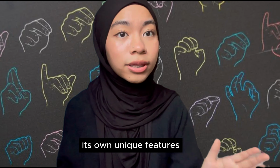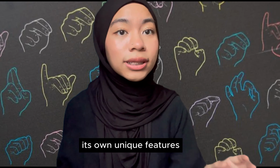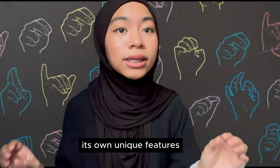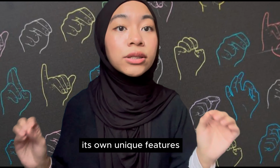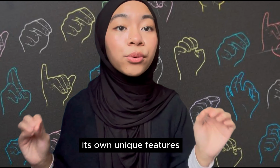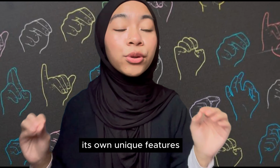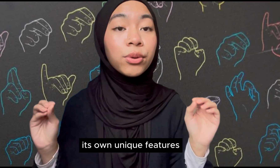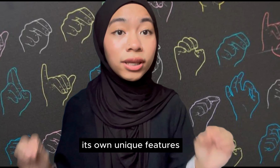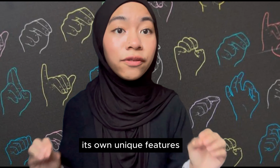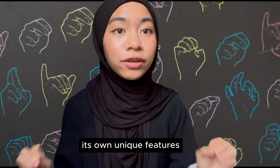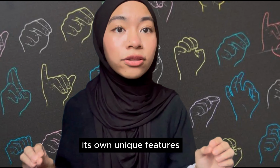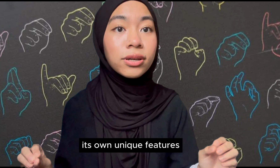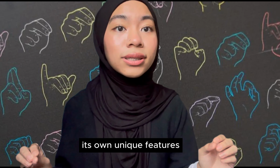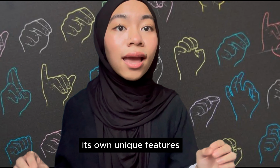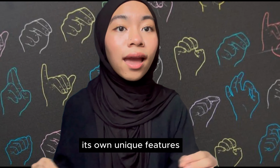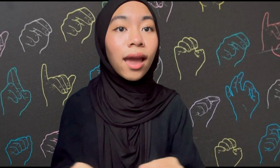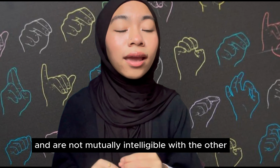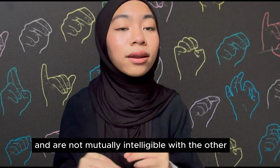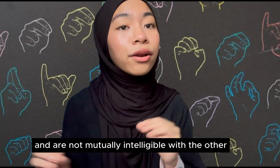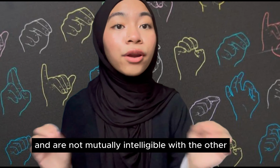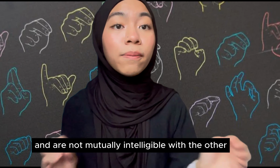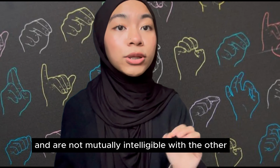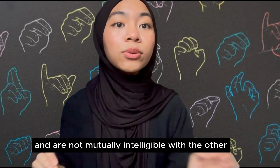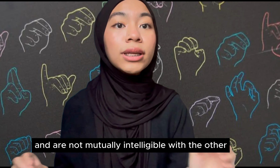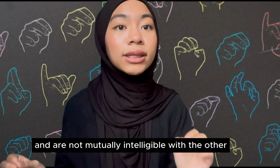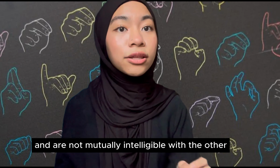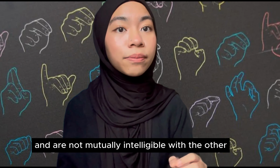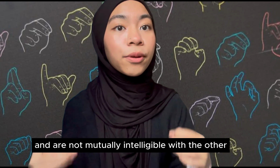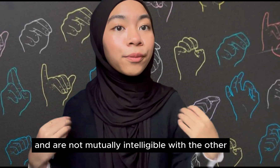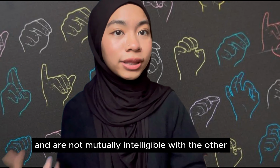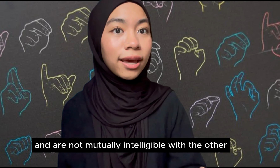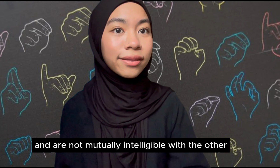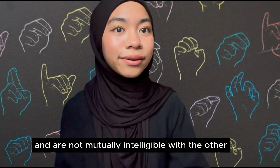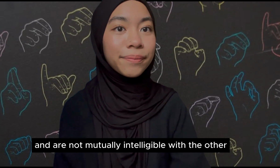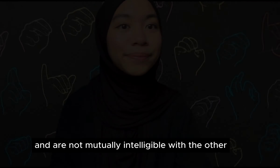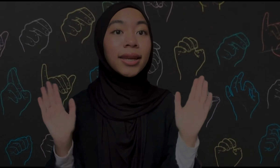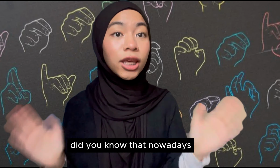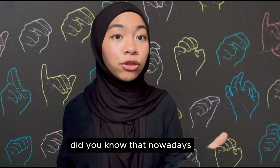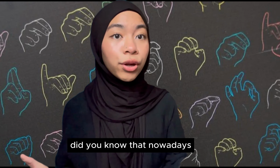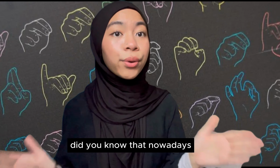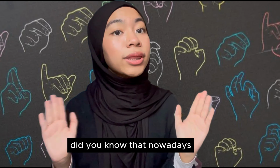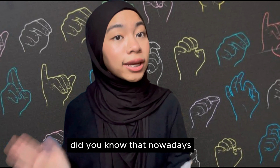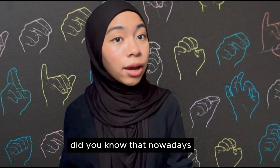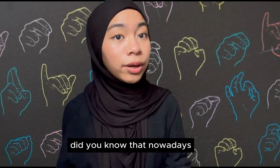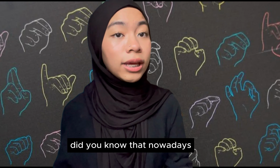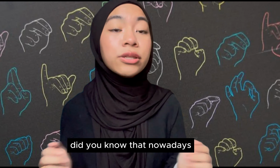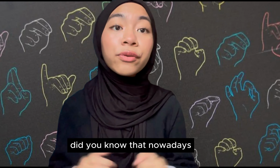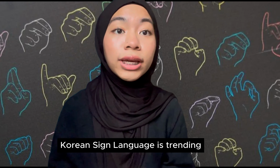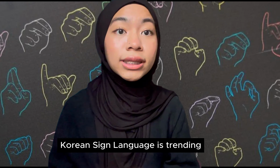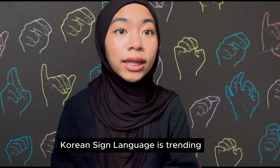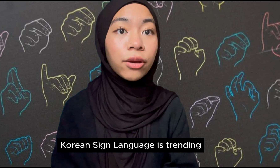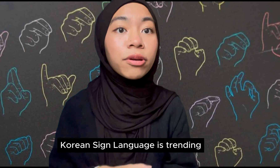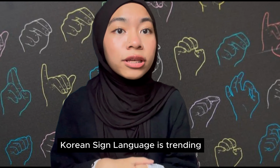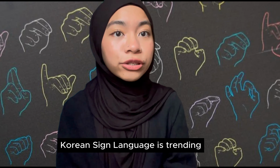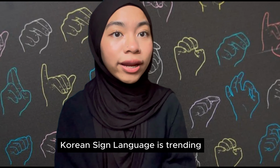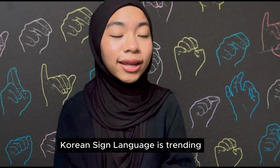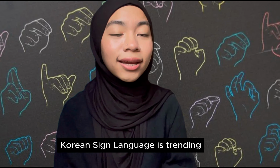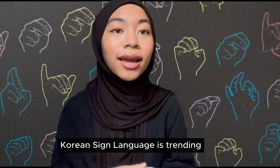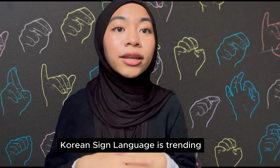Each of these languages has its own unique features and are not mutually intelligible with the other. Did you know that nowadays Korean Sign Language is trending due to